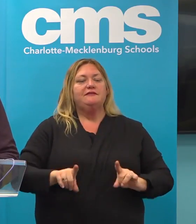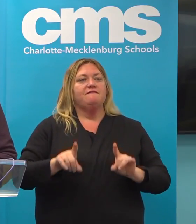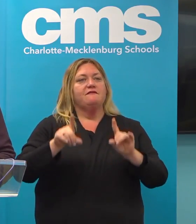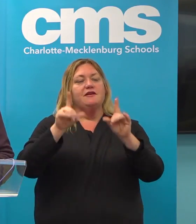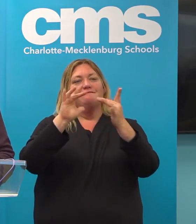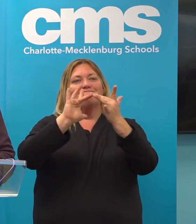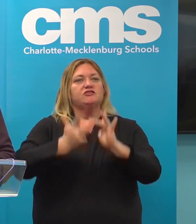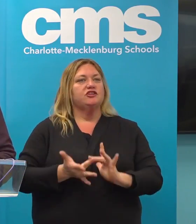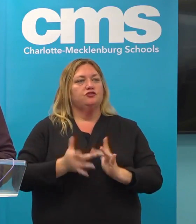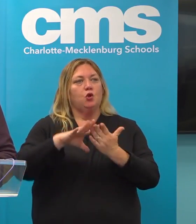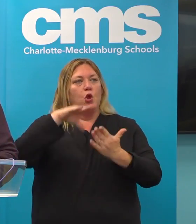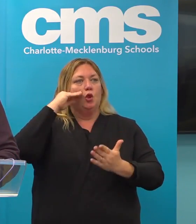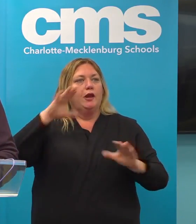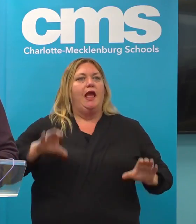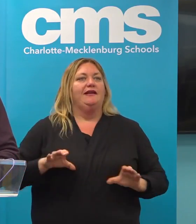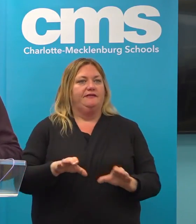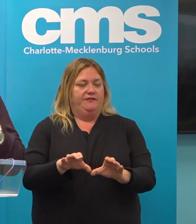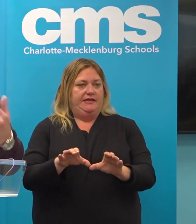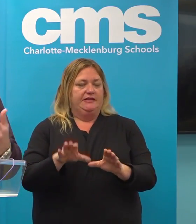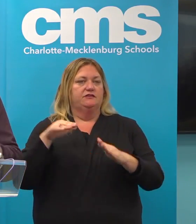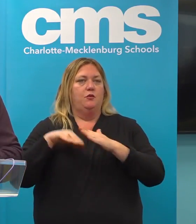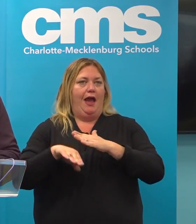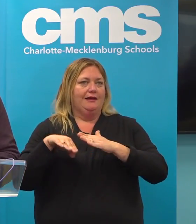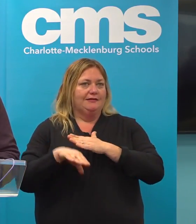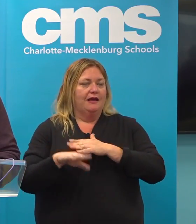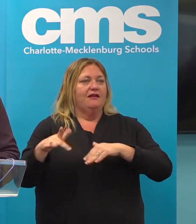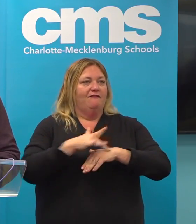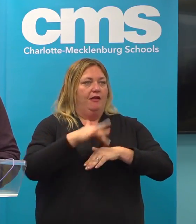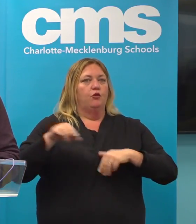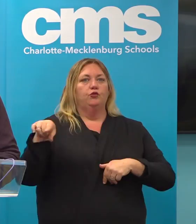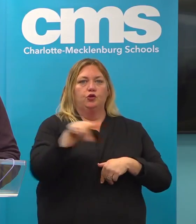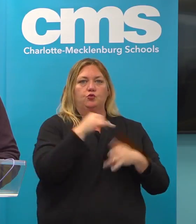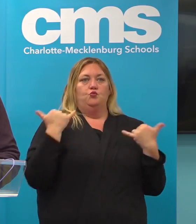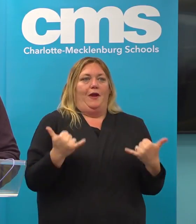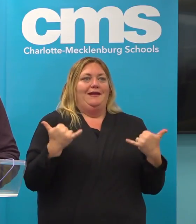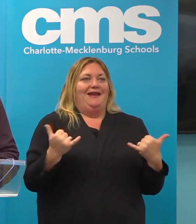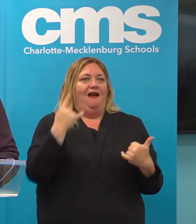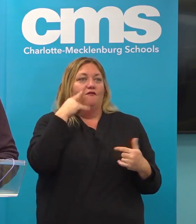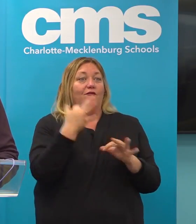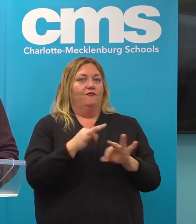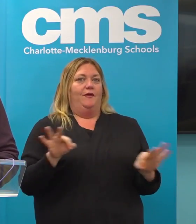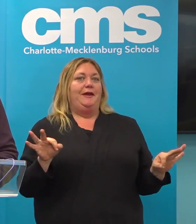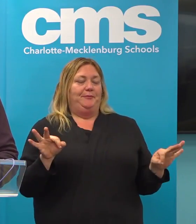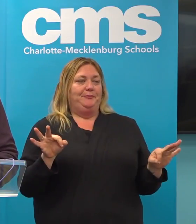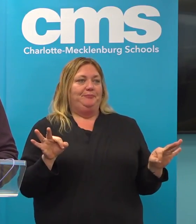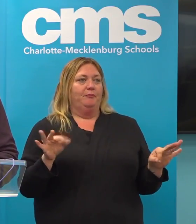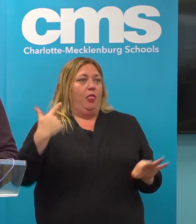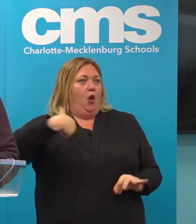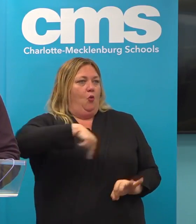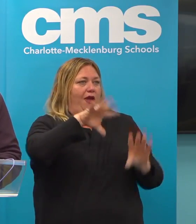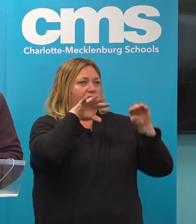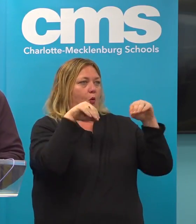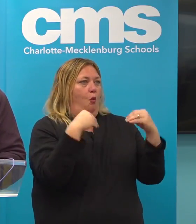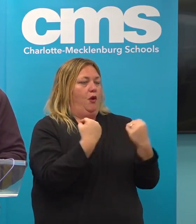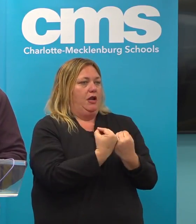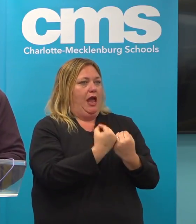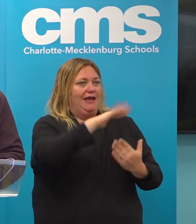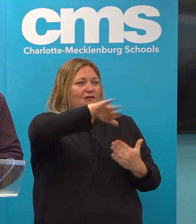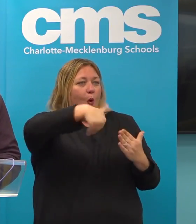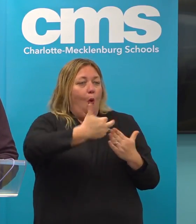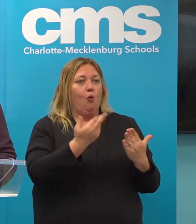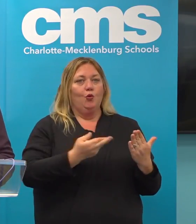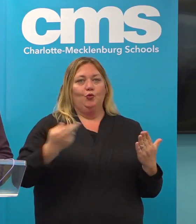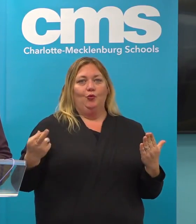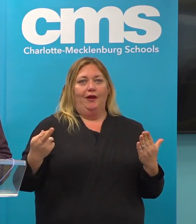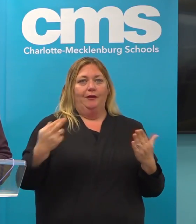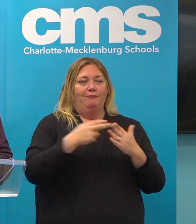learning activities that are available to you right now for free. We have organized all of those